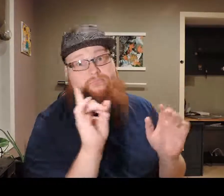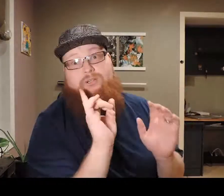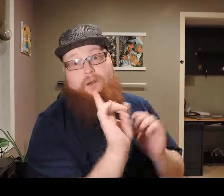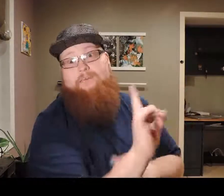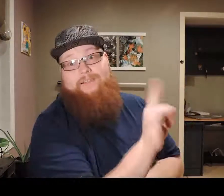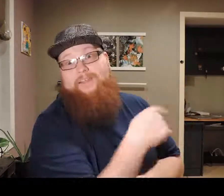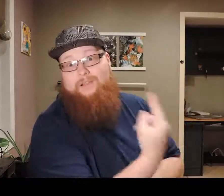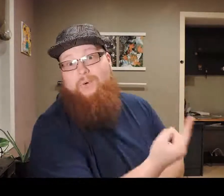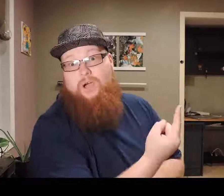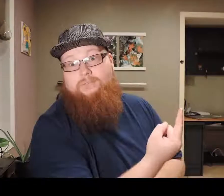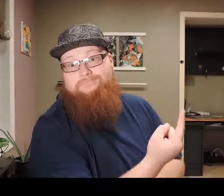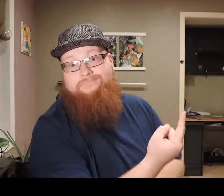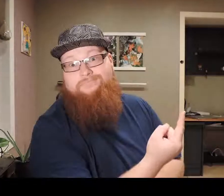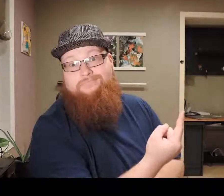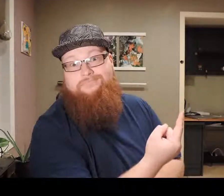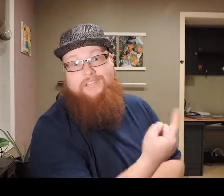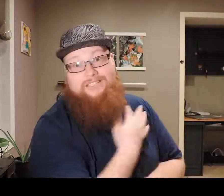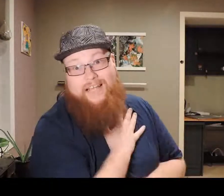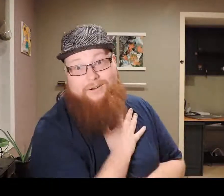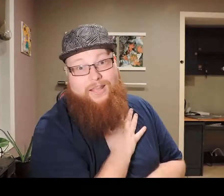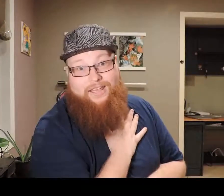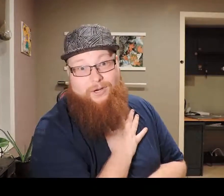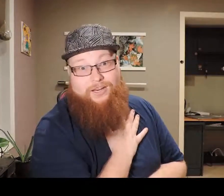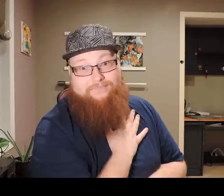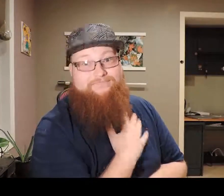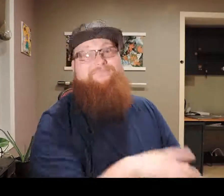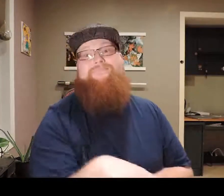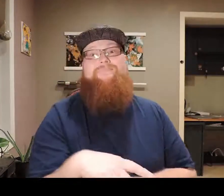She's probably the only one, as I don't like hearing it.